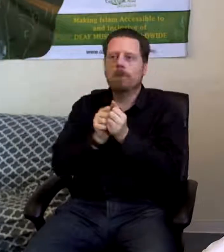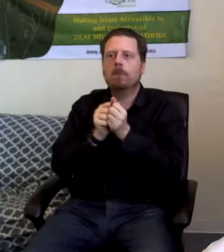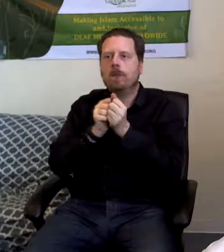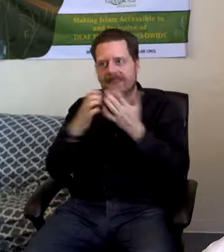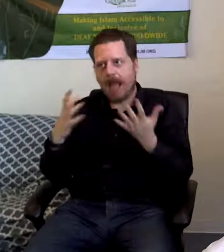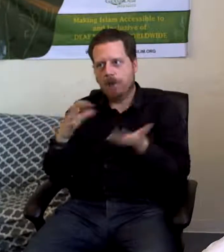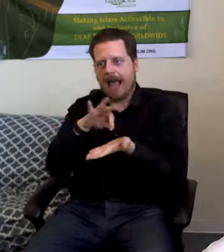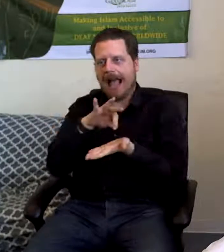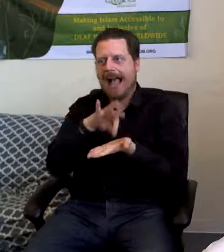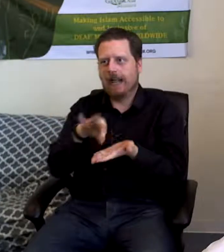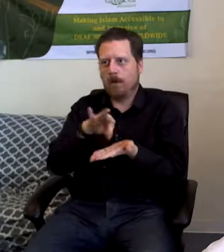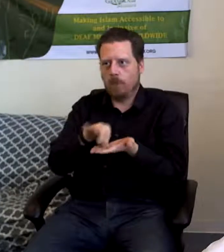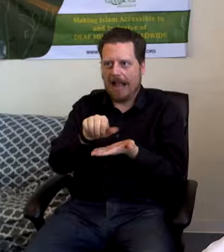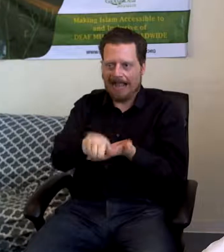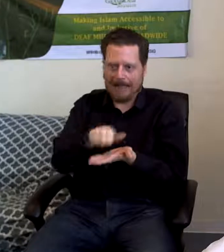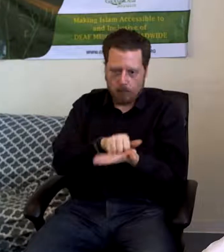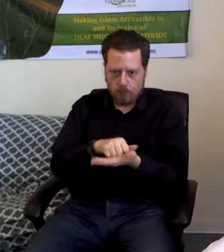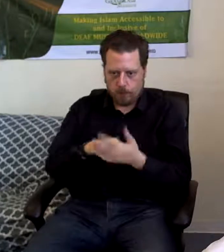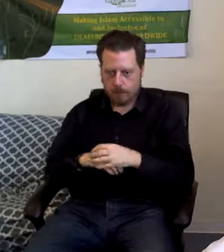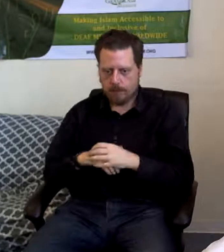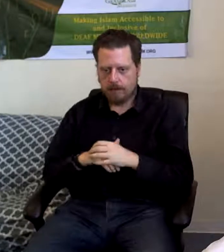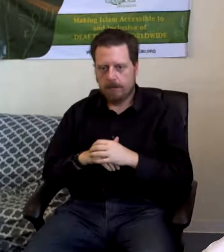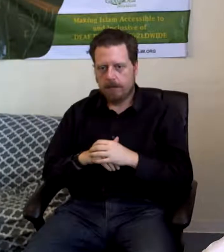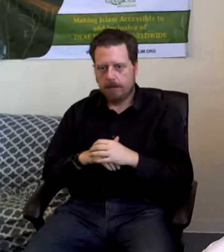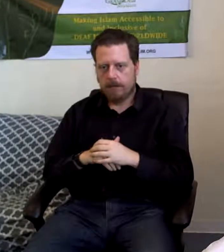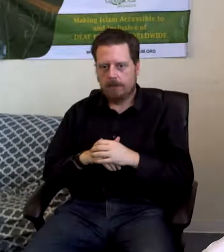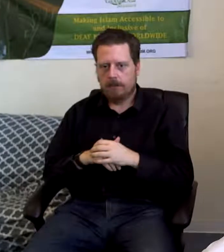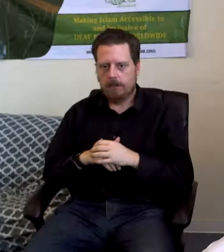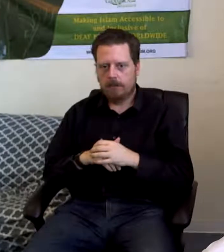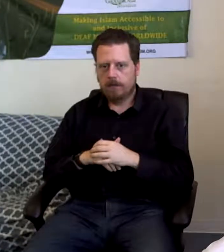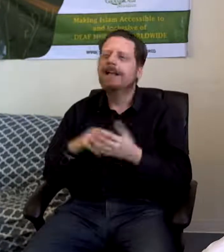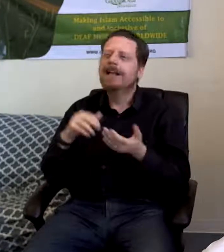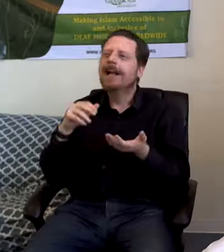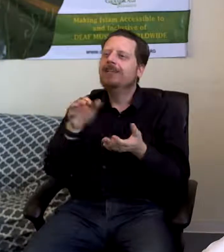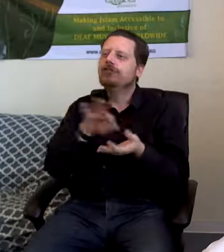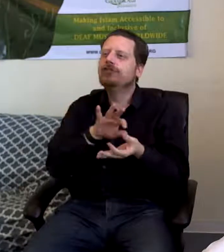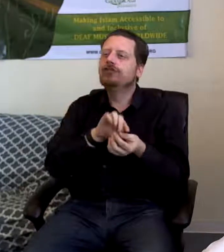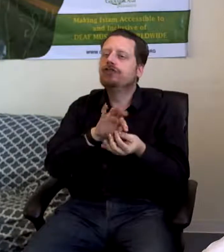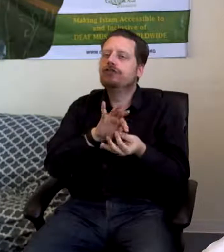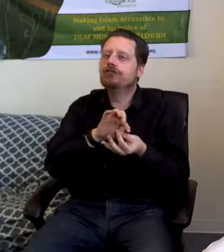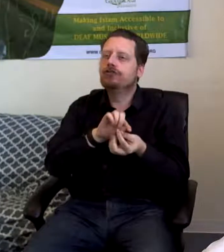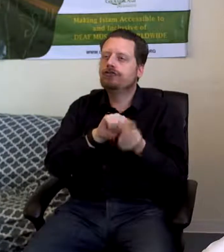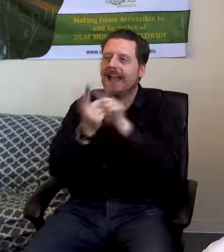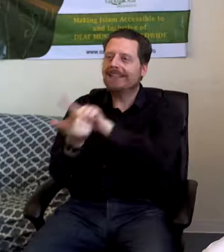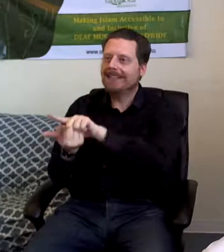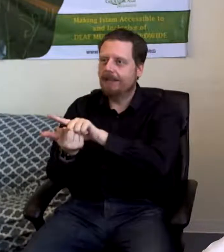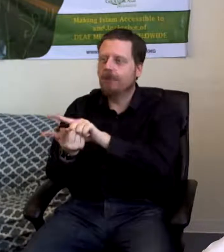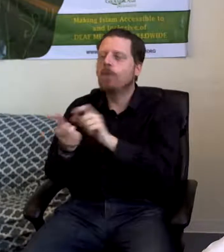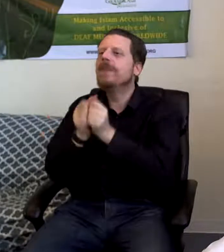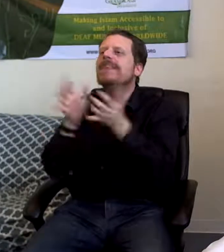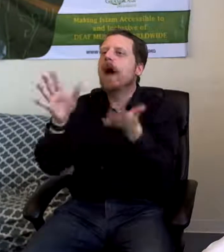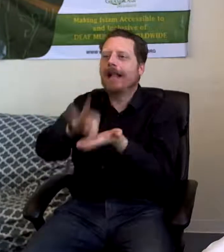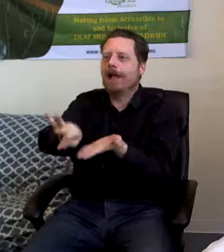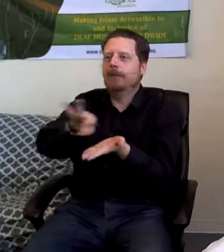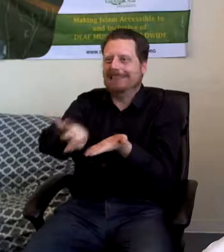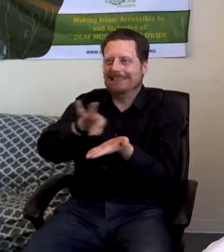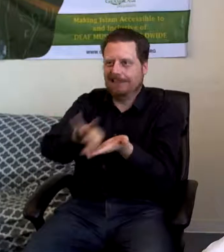It is without account, and it could also translate into without counting. Do